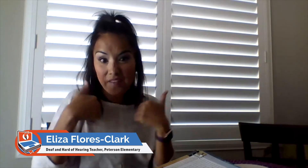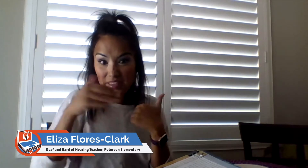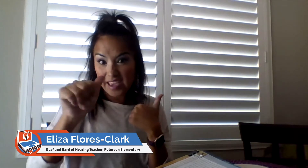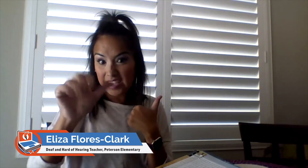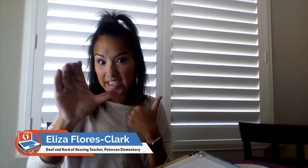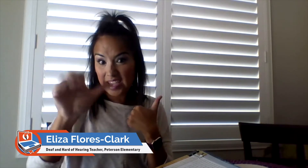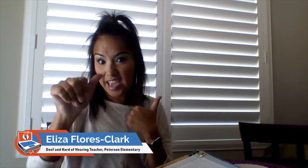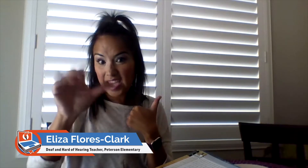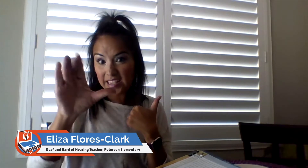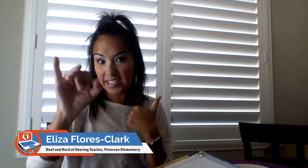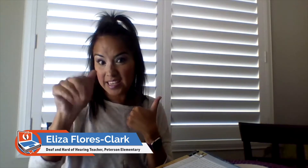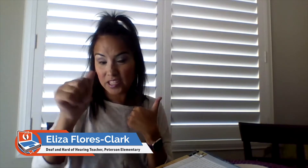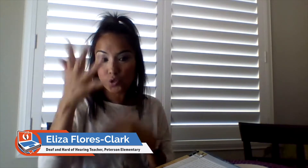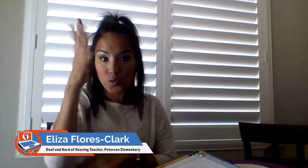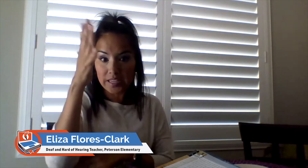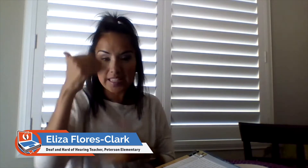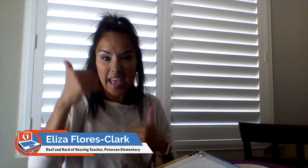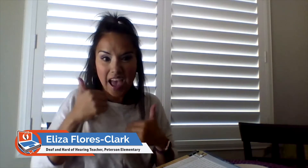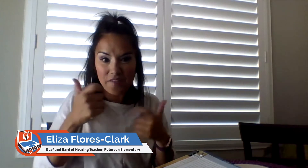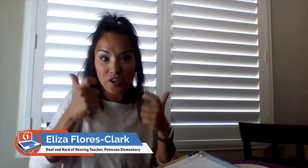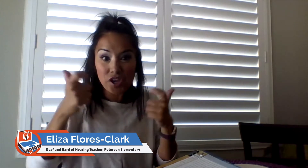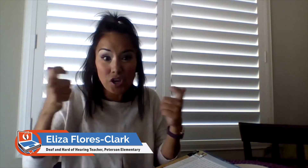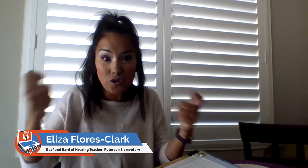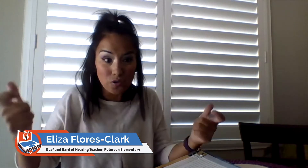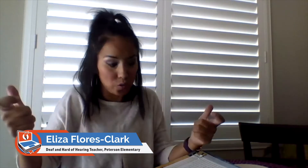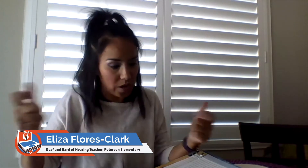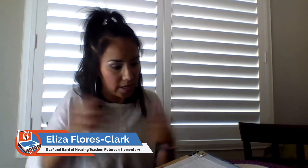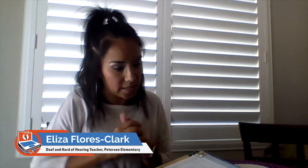The acacia trees, huge ones.